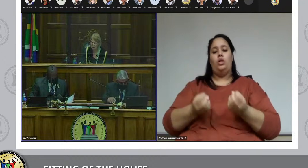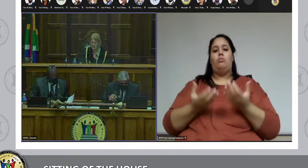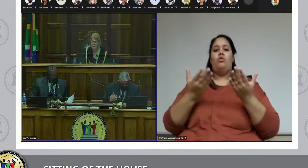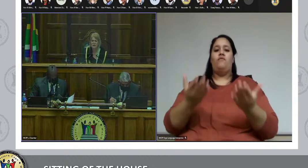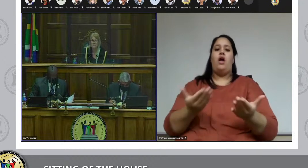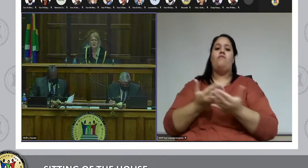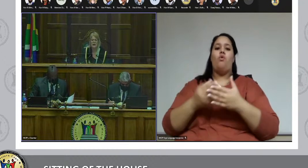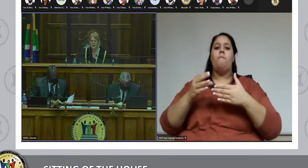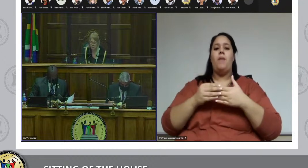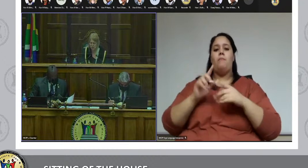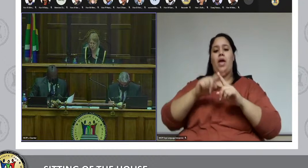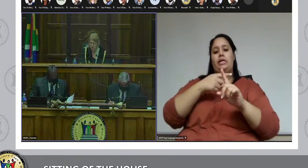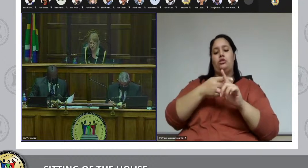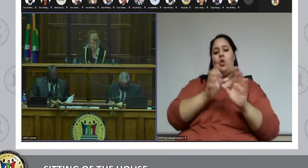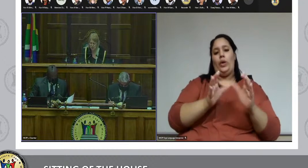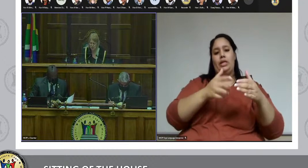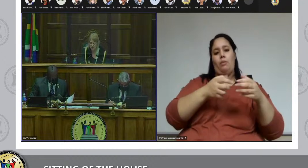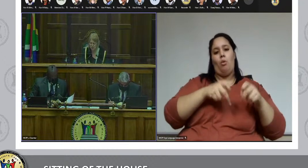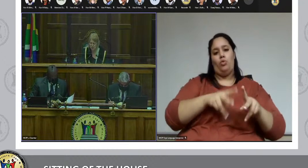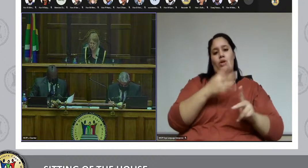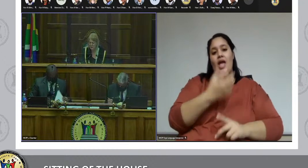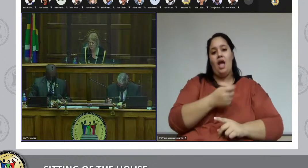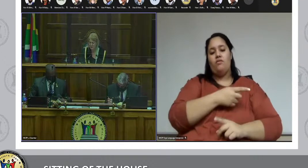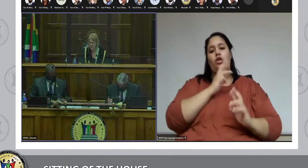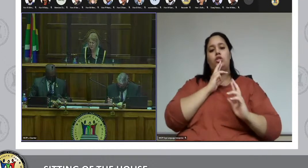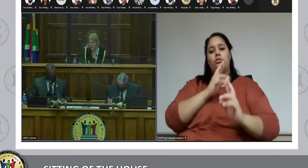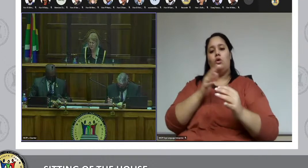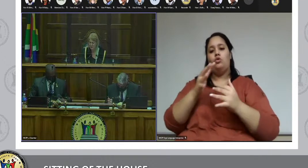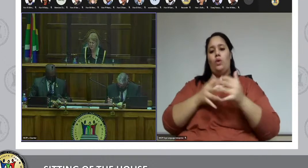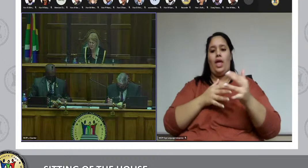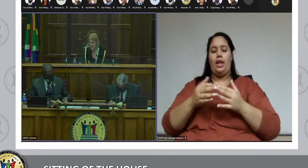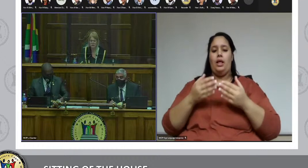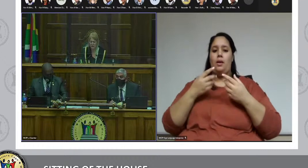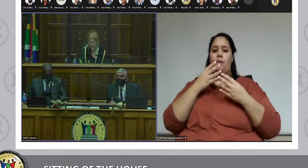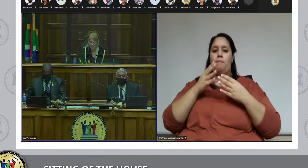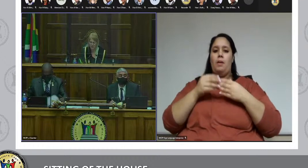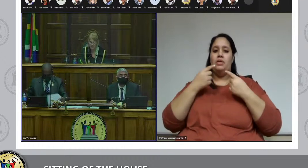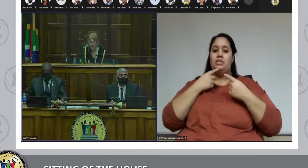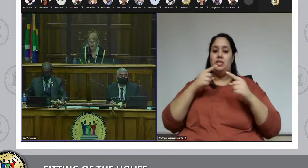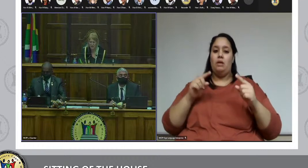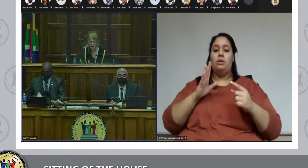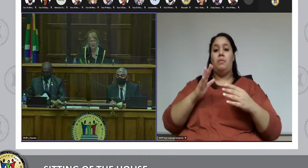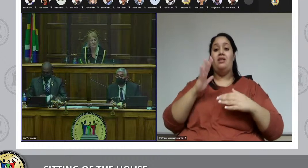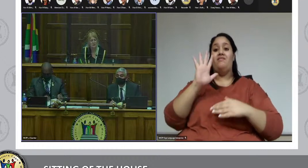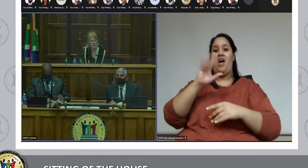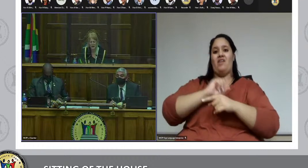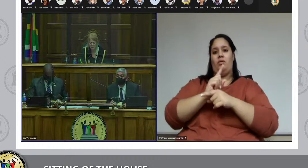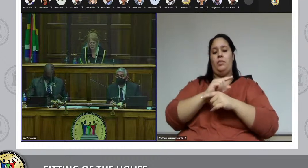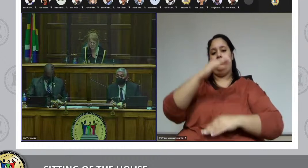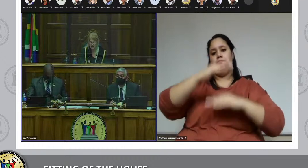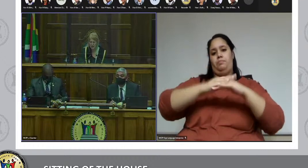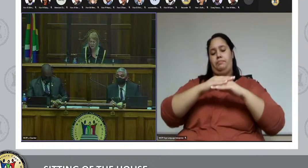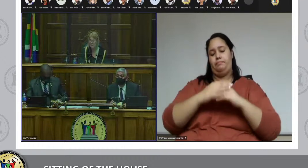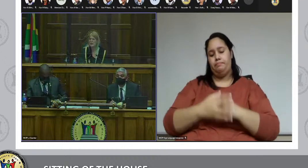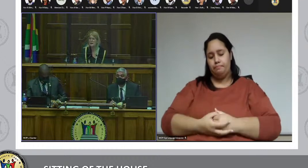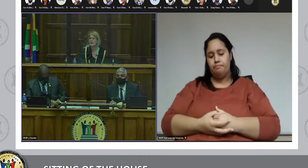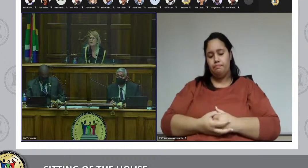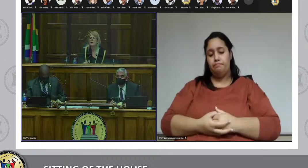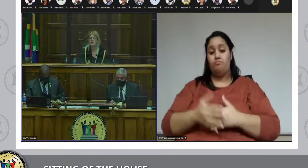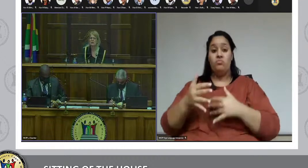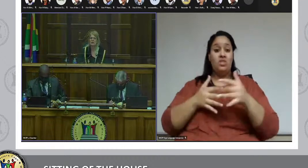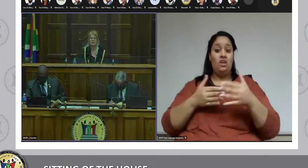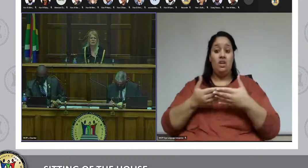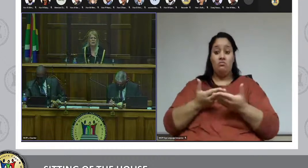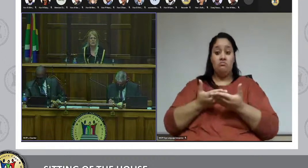of the Executive an opportunity to respond to member statements for not more than 5 minutes collectively. Are there